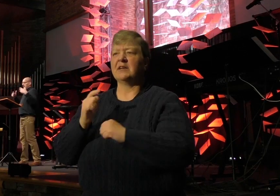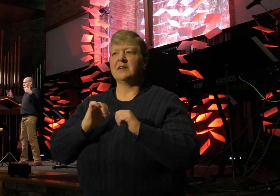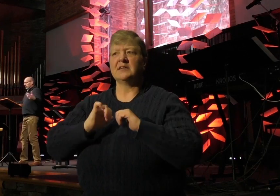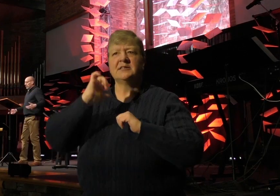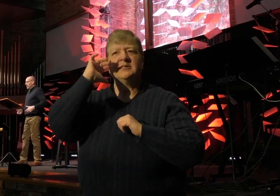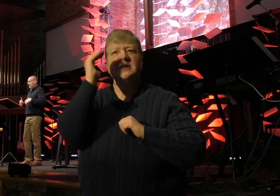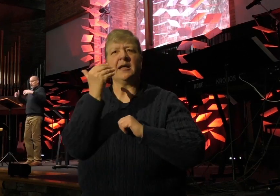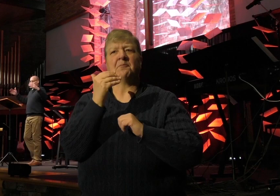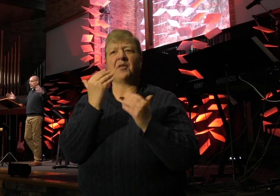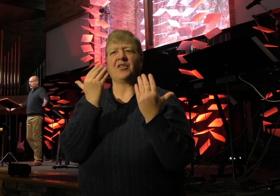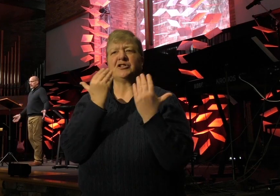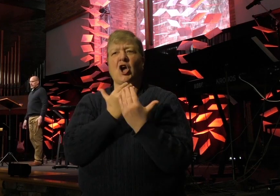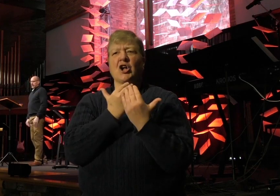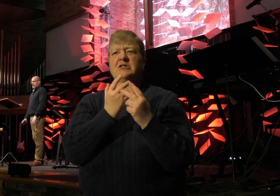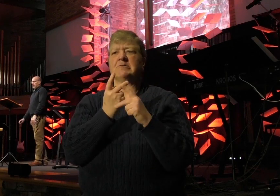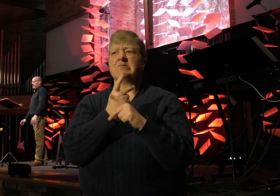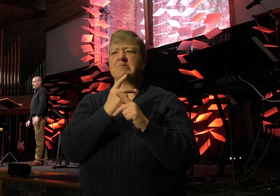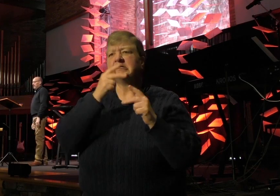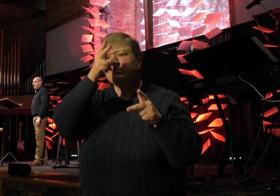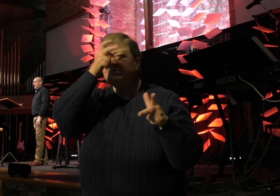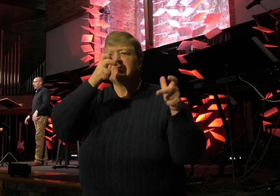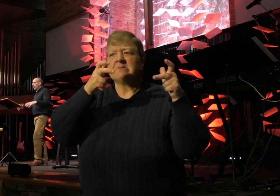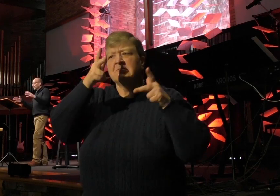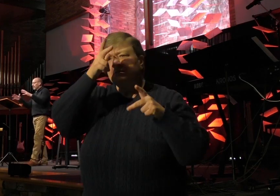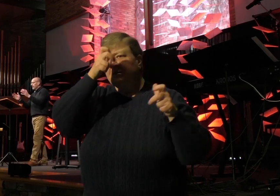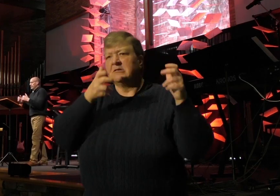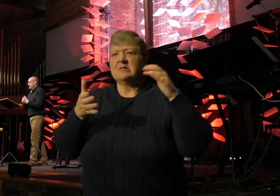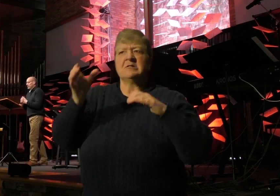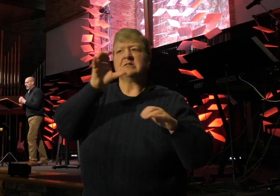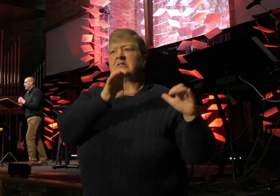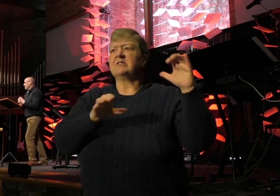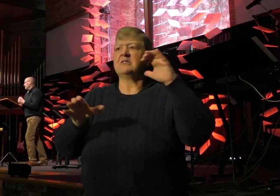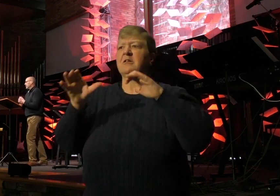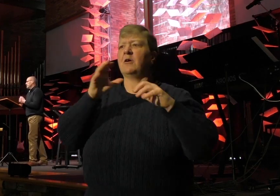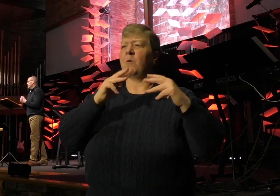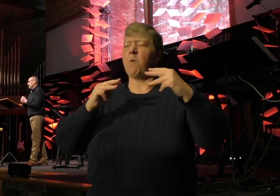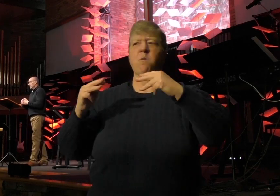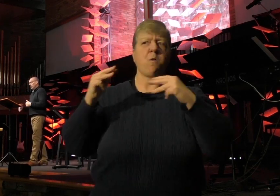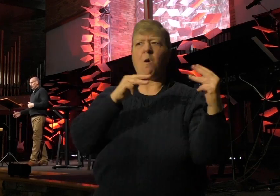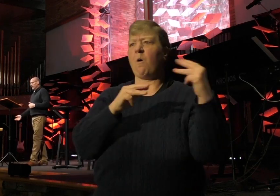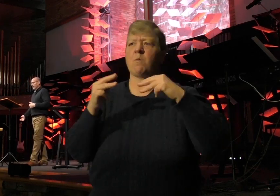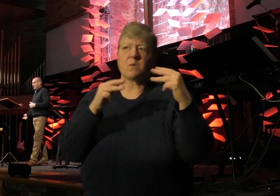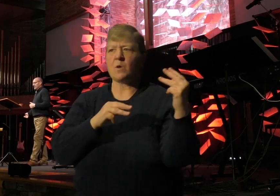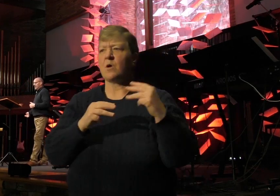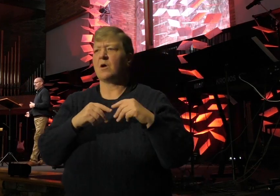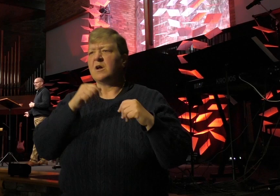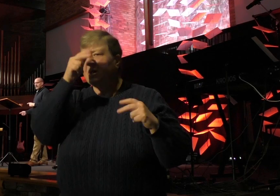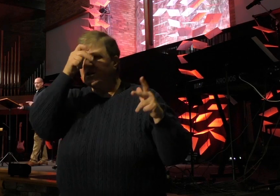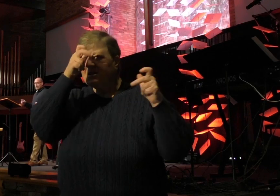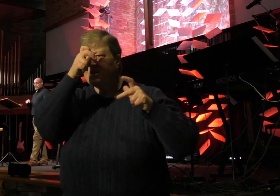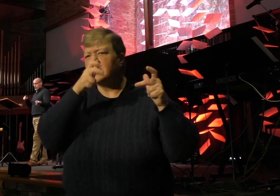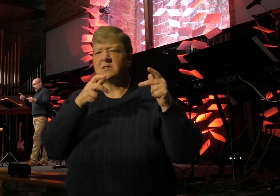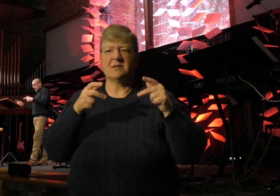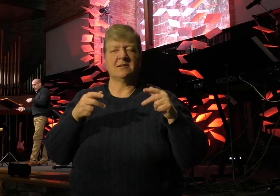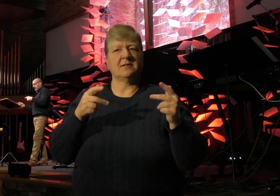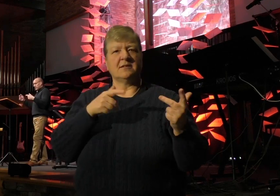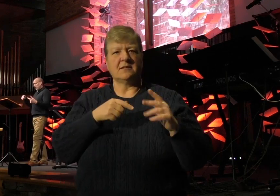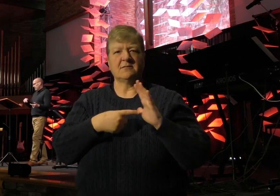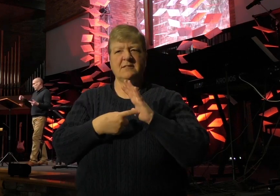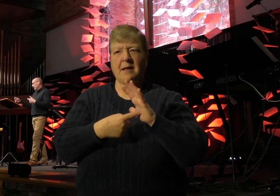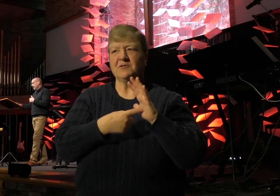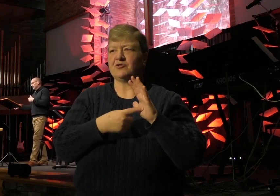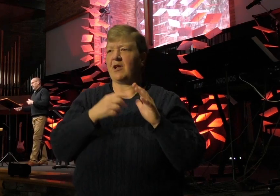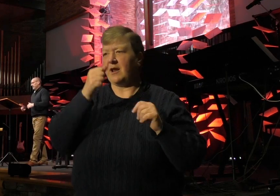growing and growing and overcoming. Warring armies of ever-increasing wickedness, demonstrating